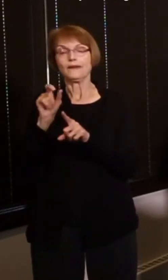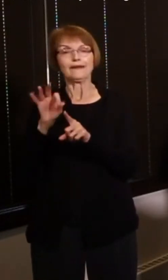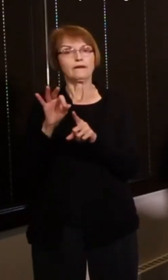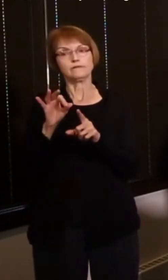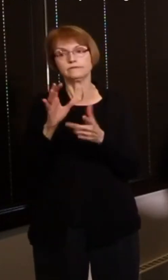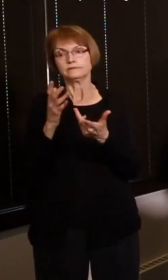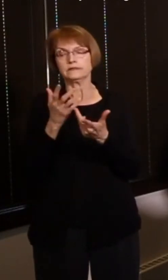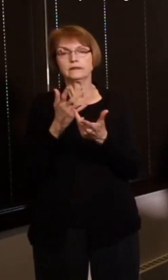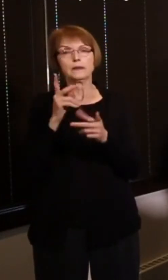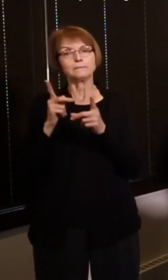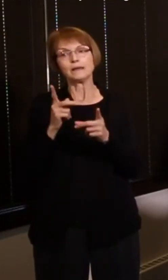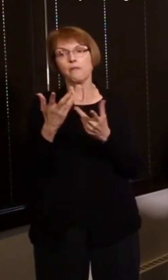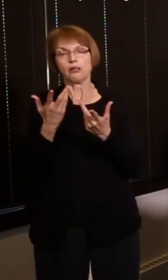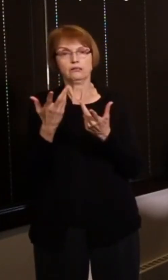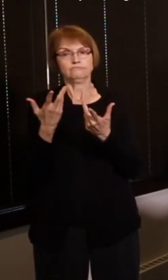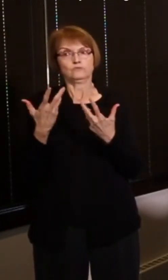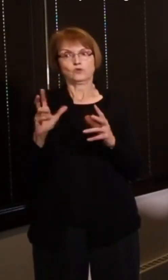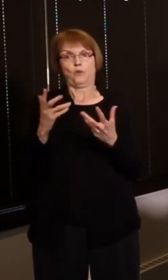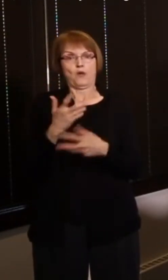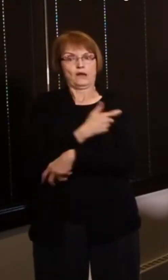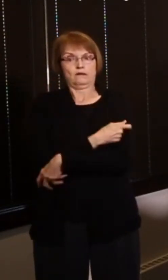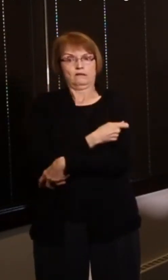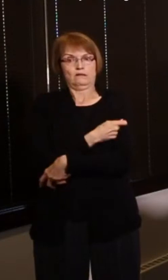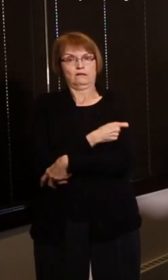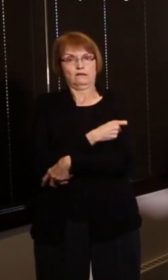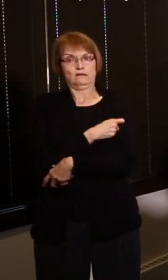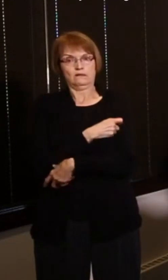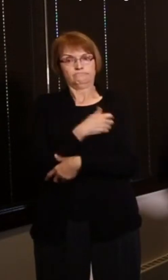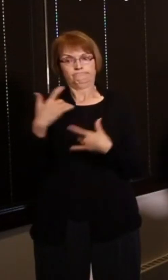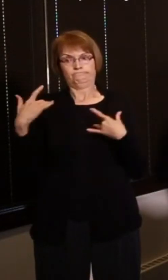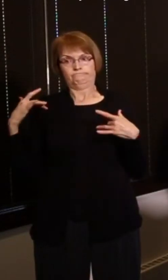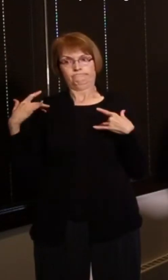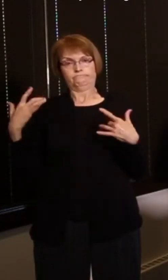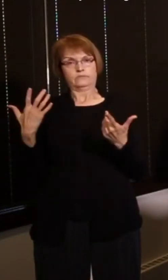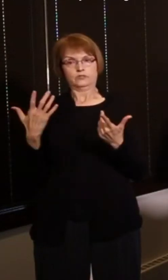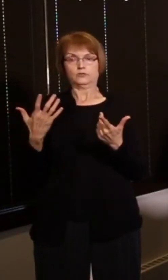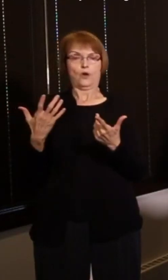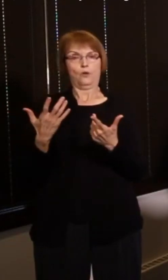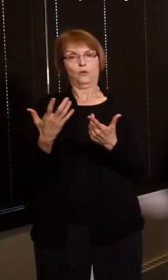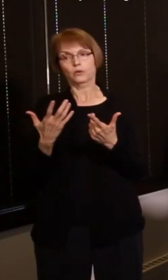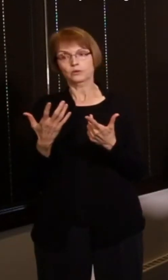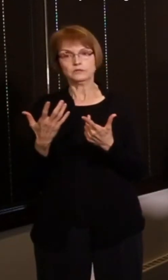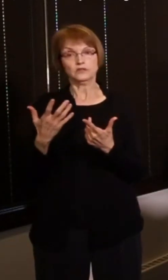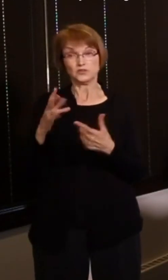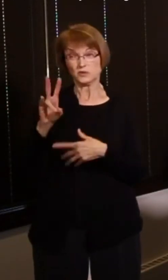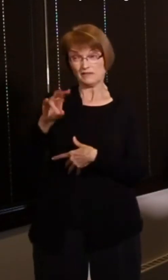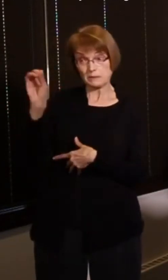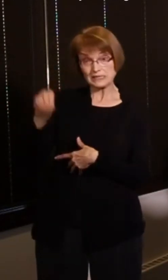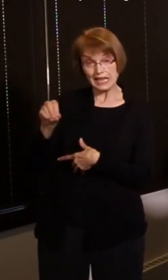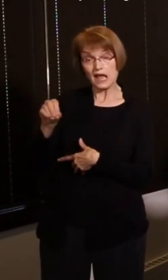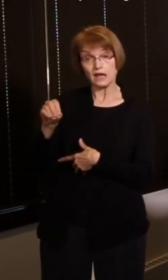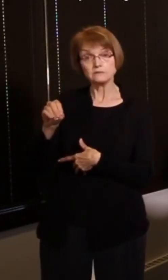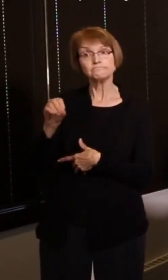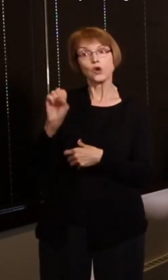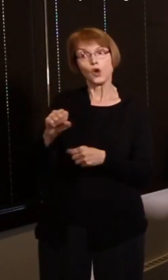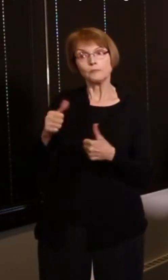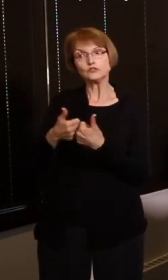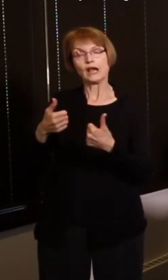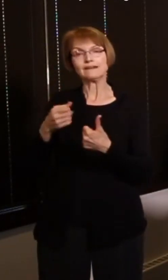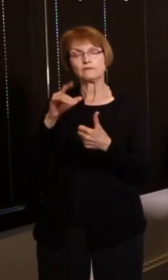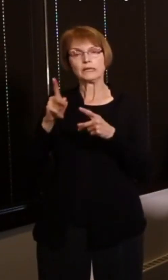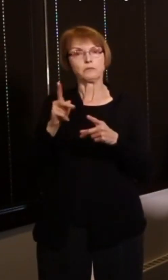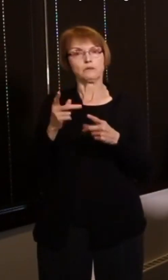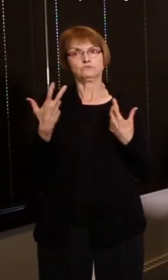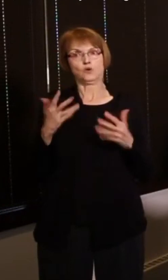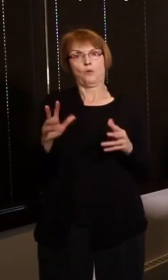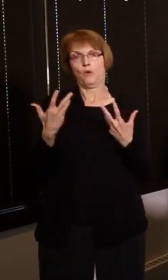vaccine hesitancy. So reaching that 75% number could become more challenging as if people are